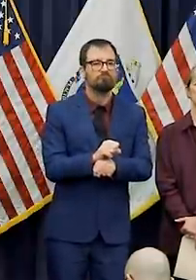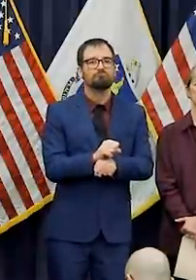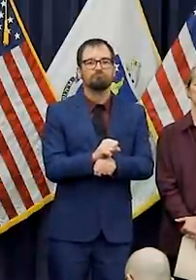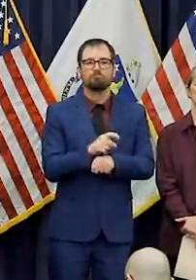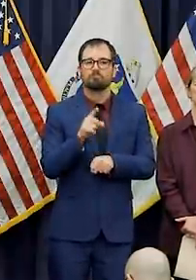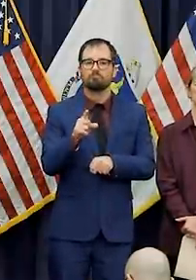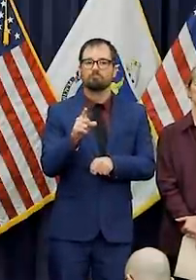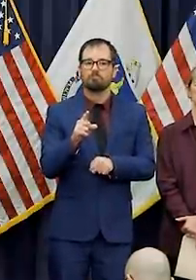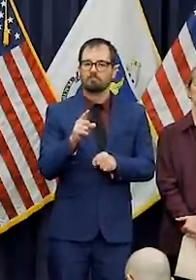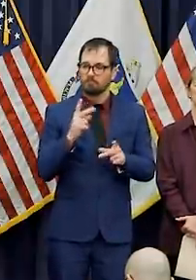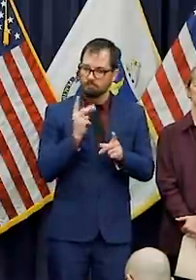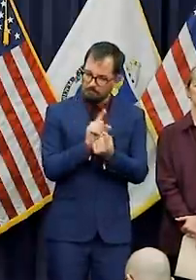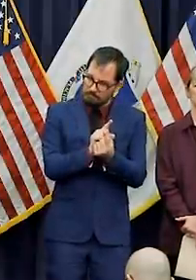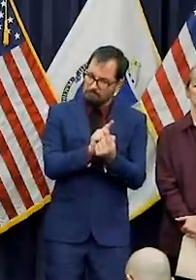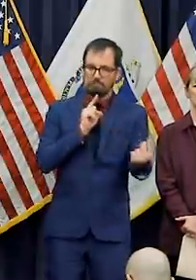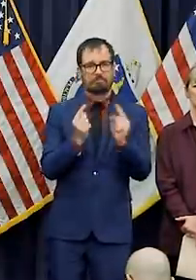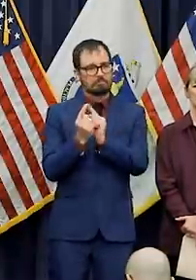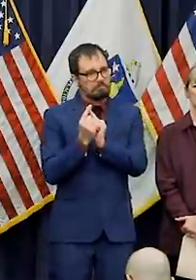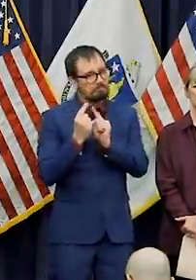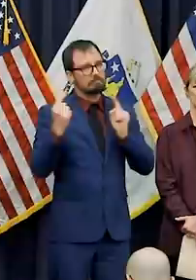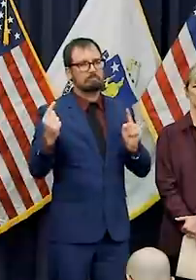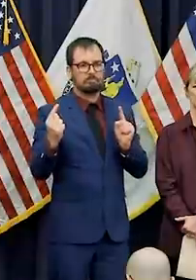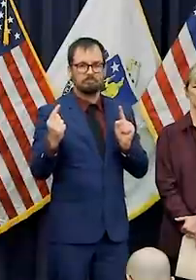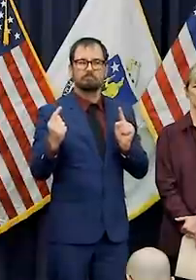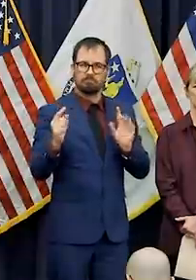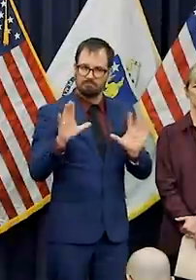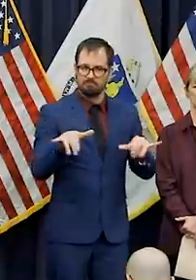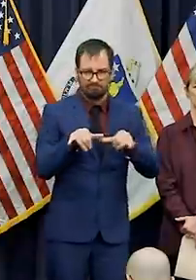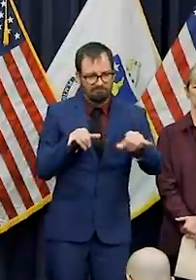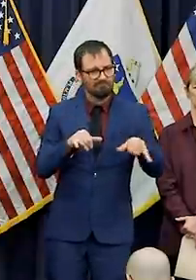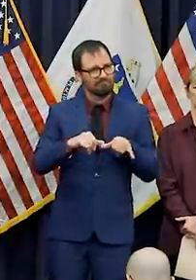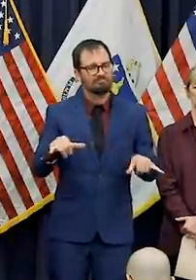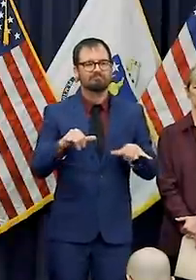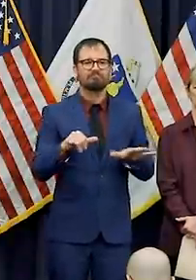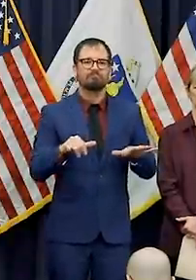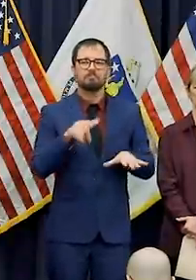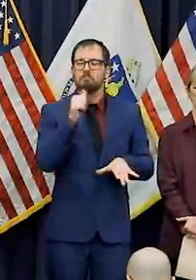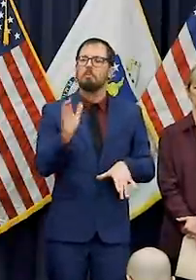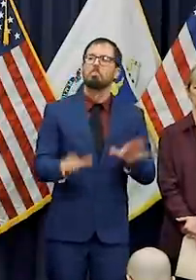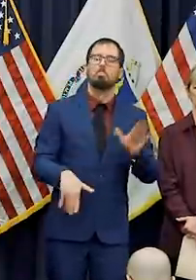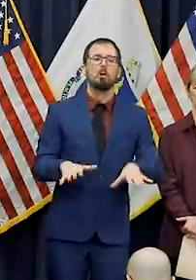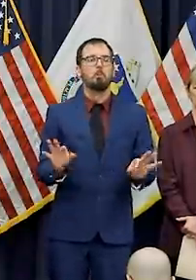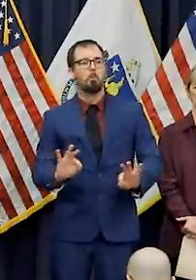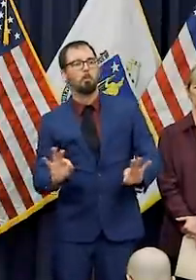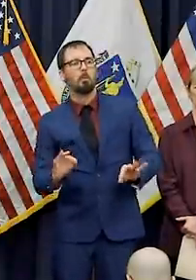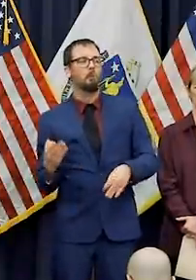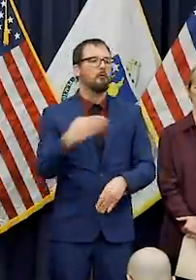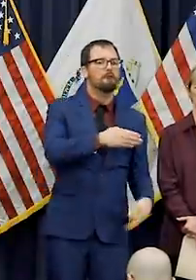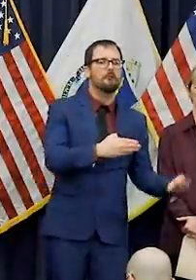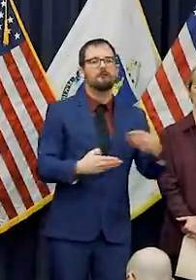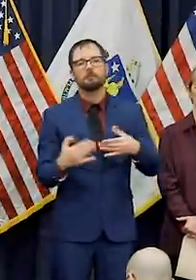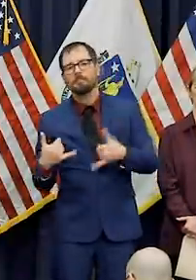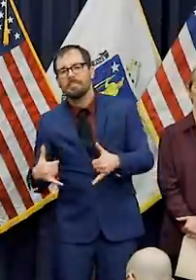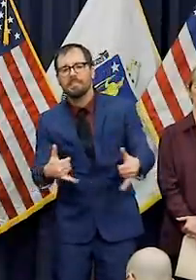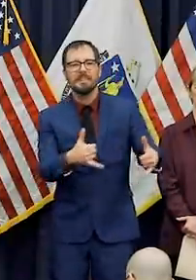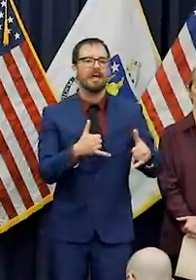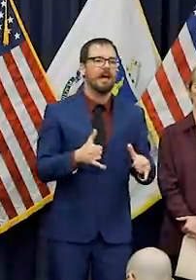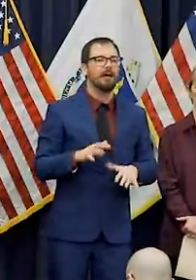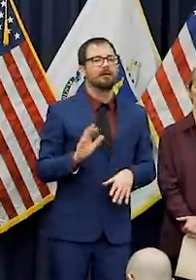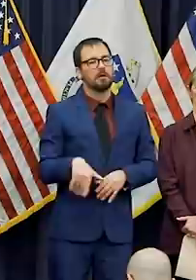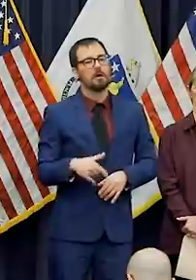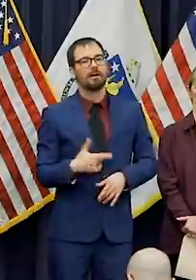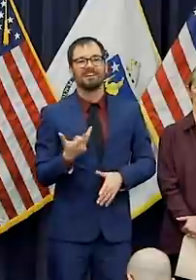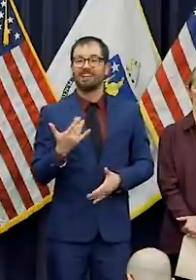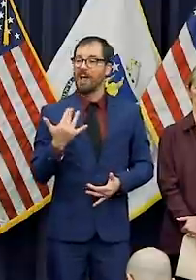separation of at least 6 feet from others. This means no free-for-all play dates and more time at